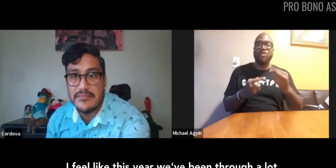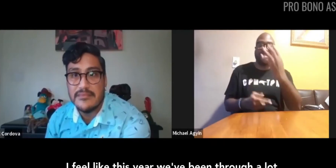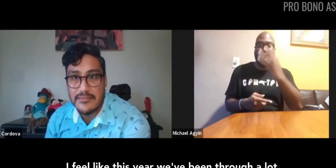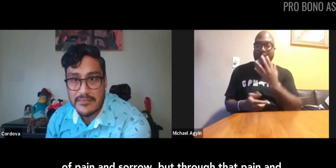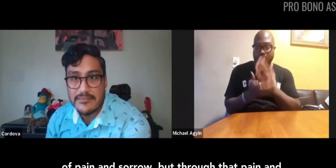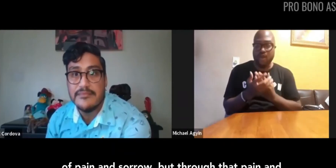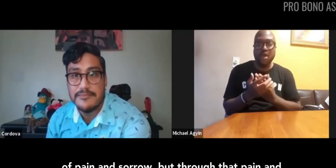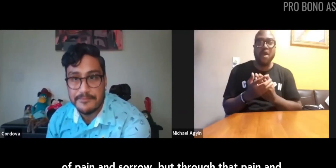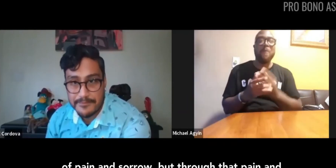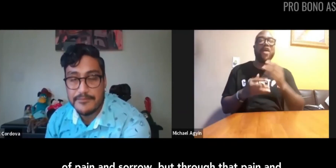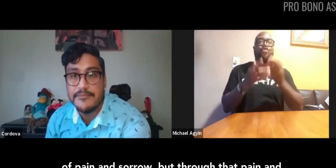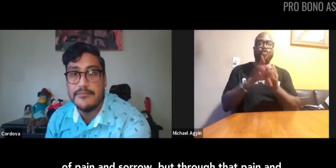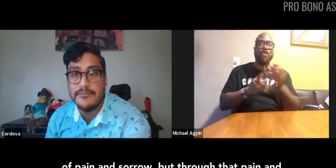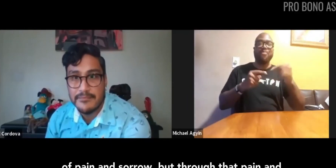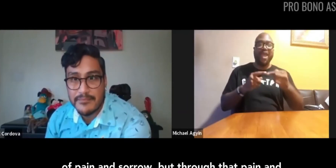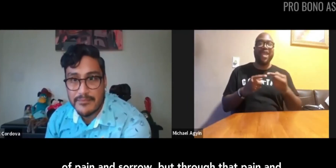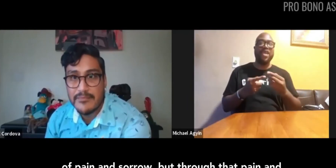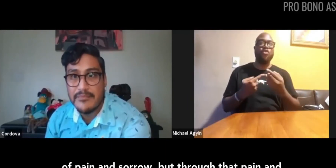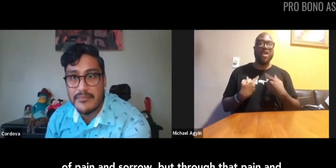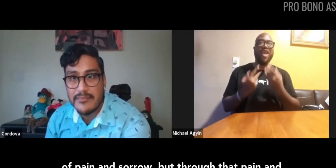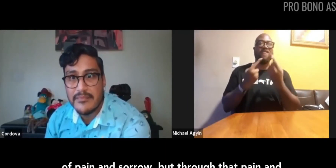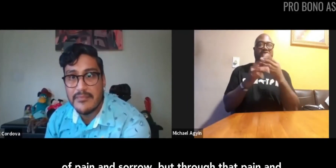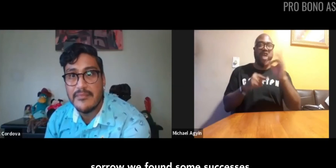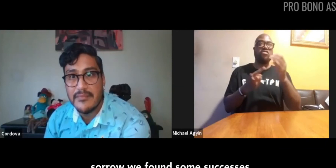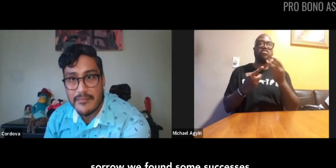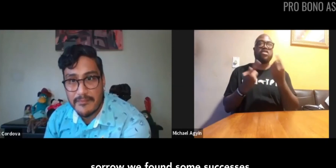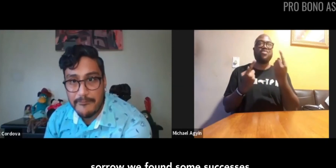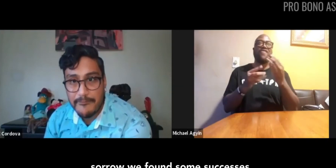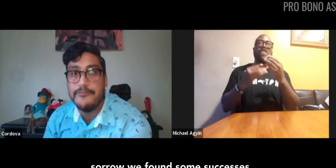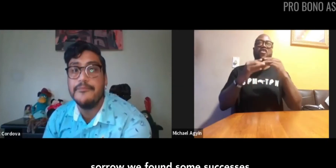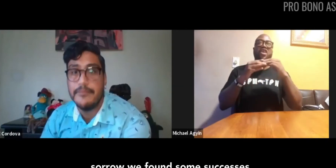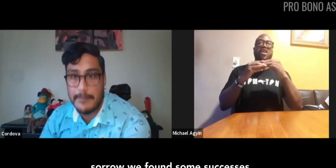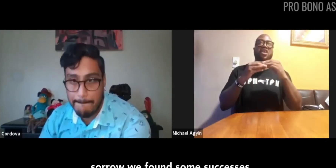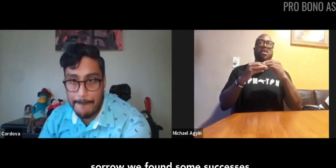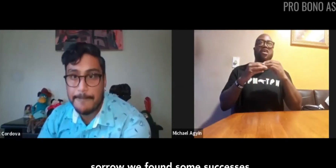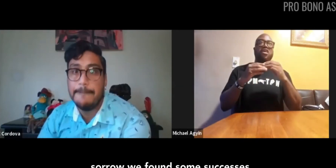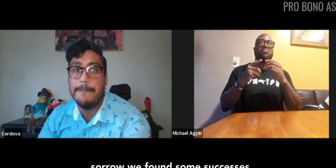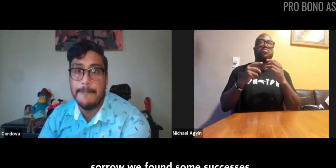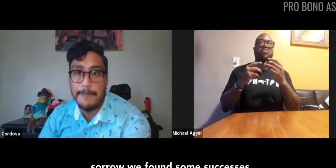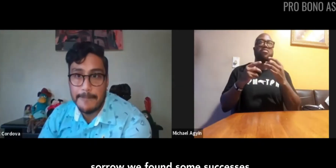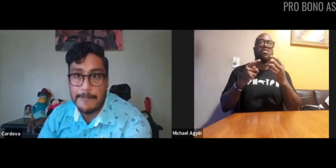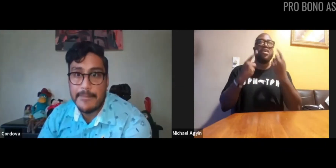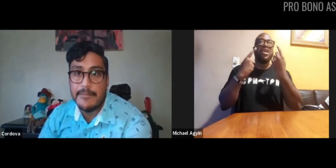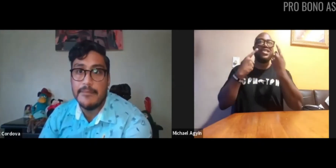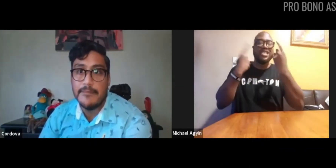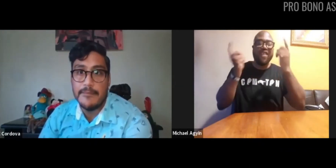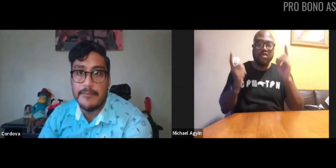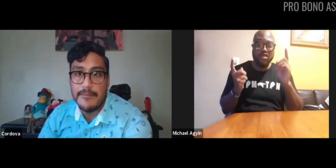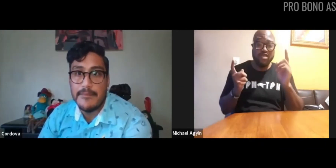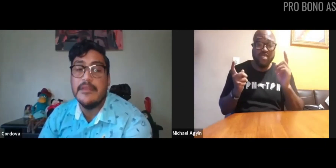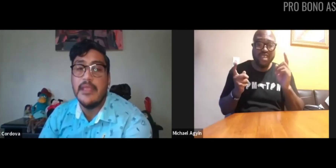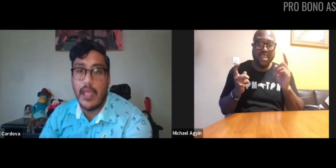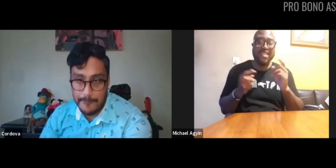we've been through a lot of pain and sorrow. But through that pain and sorrow, we found some successes.